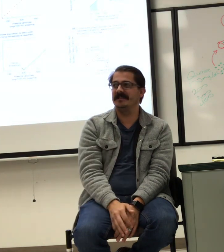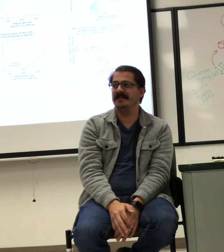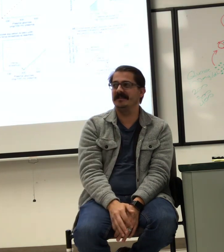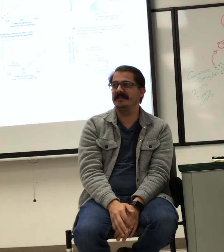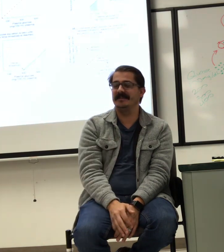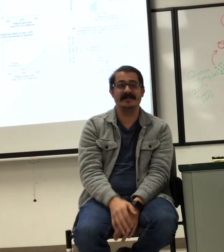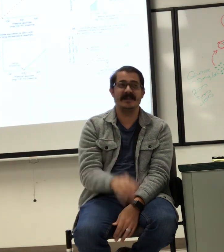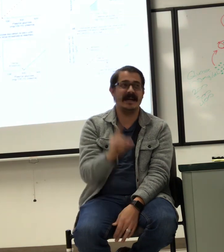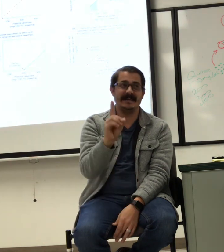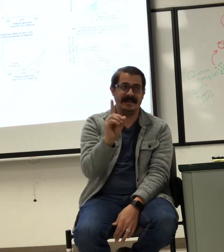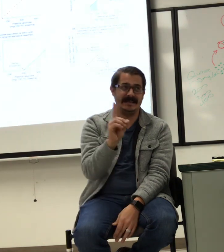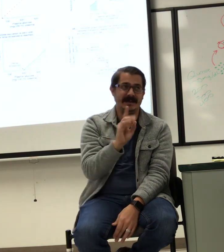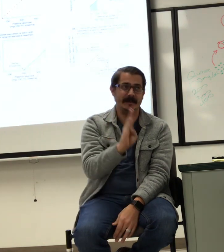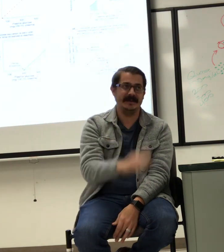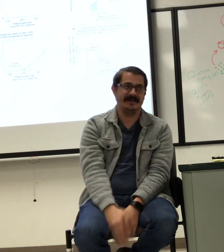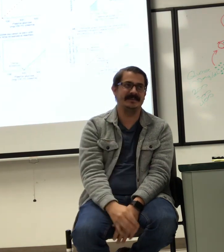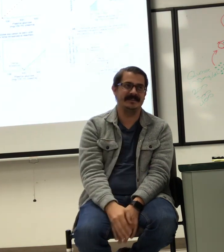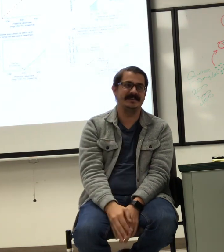It's not D.